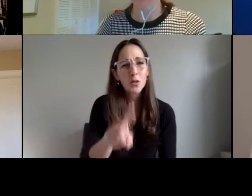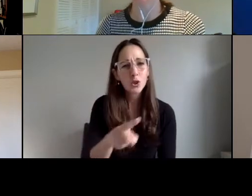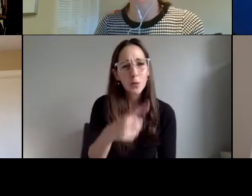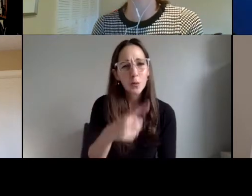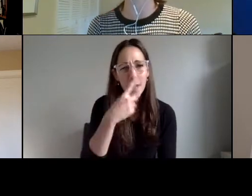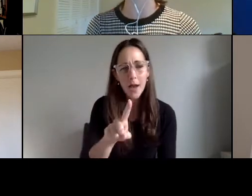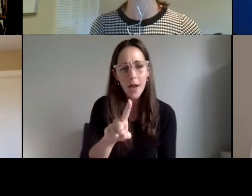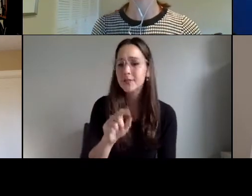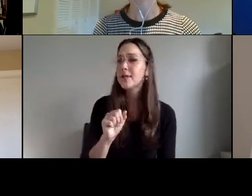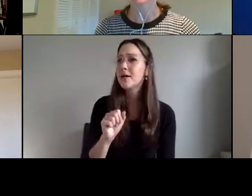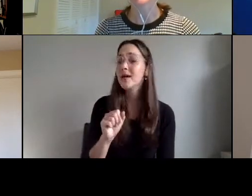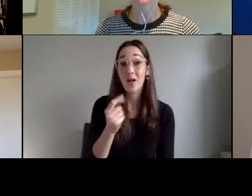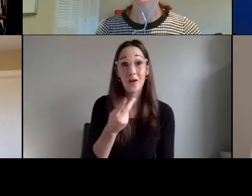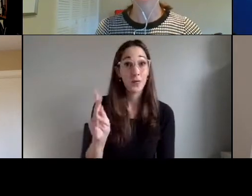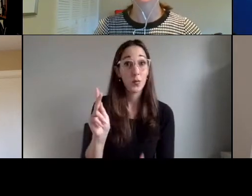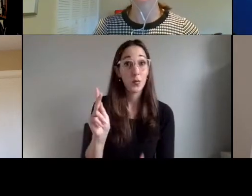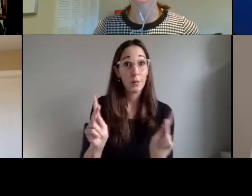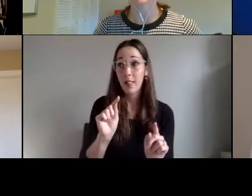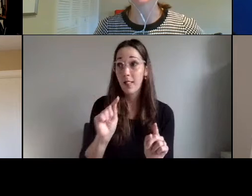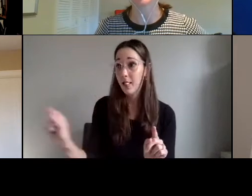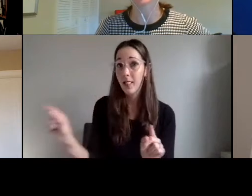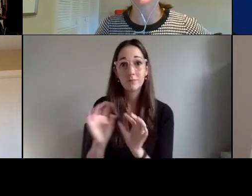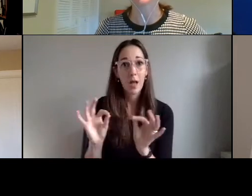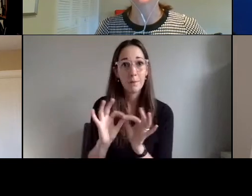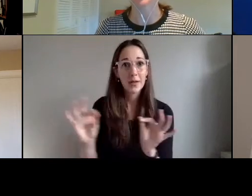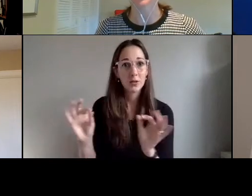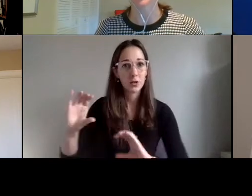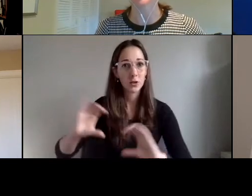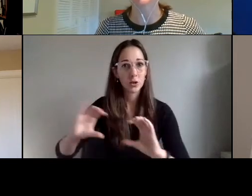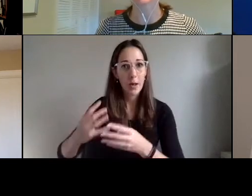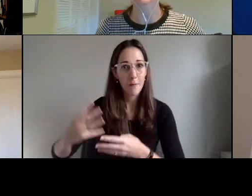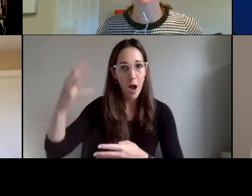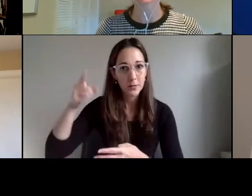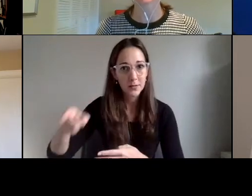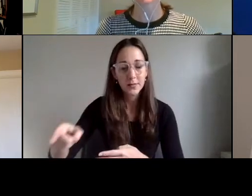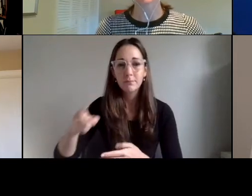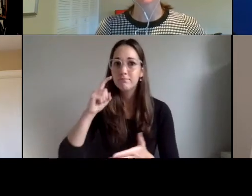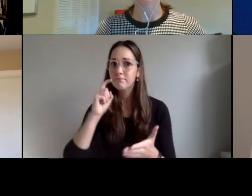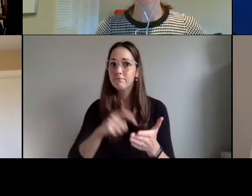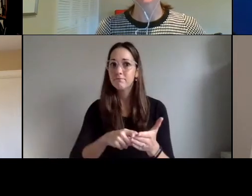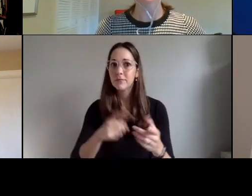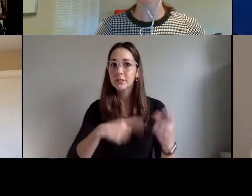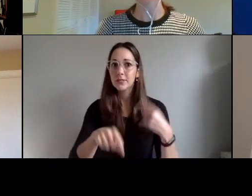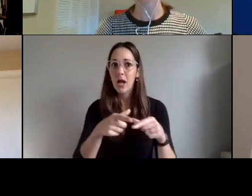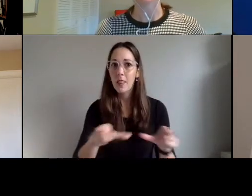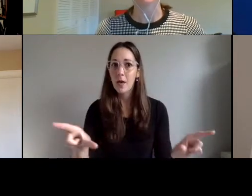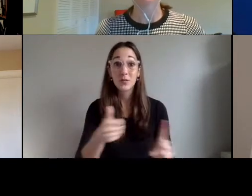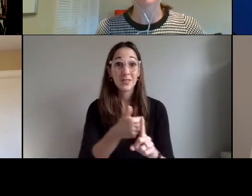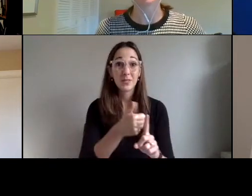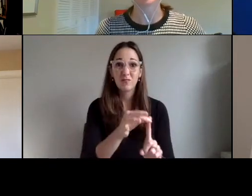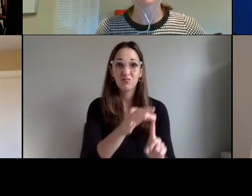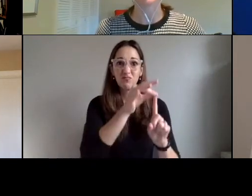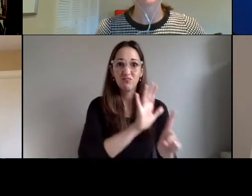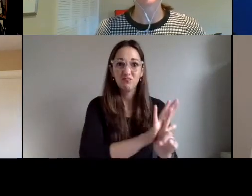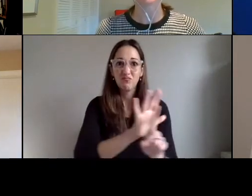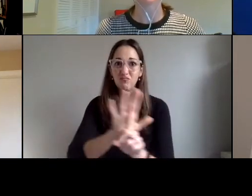chat box, but recognition that sign languages are distinct and different around the